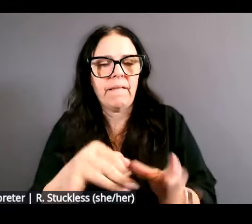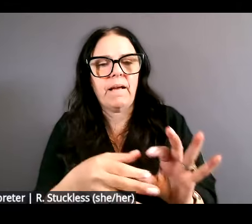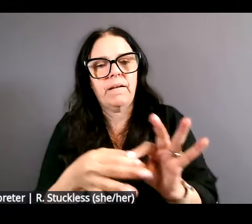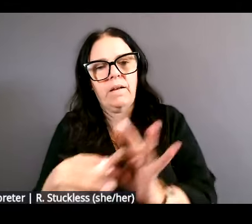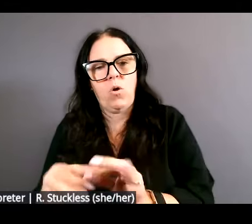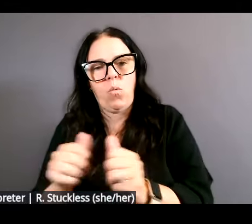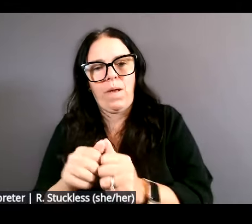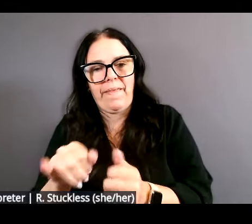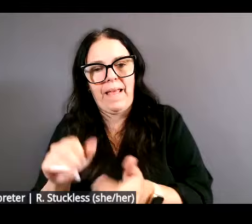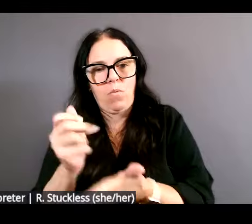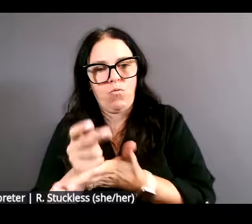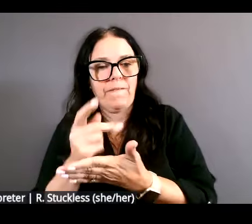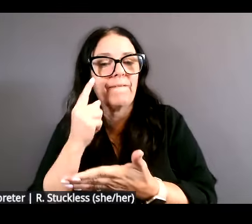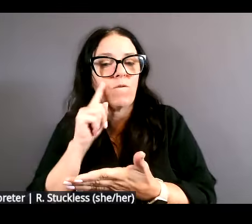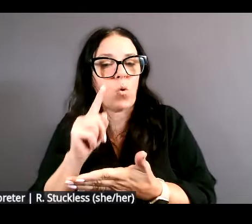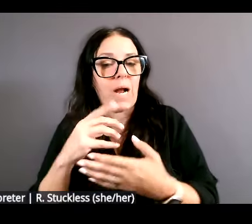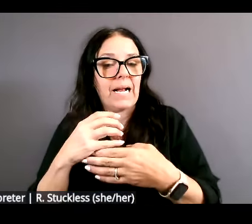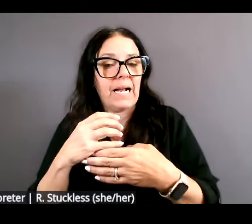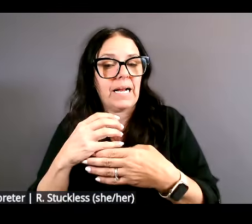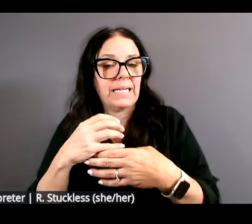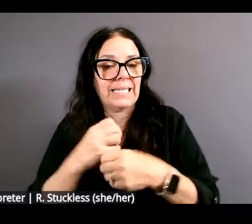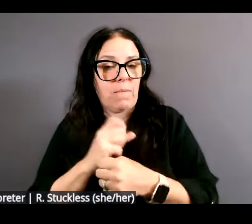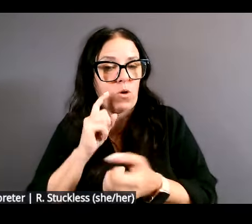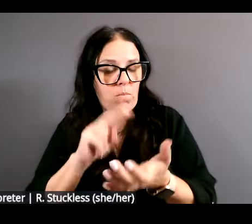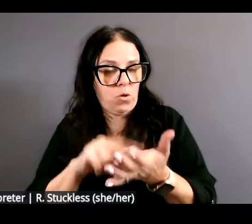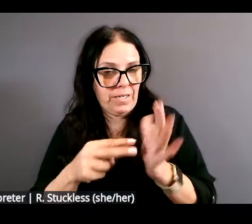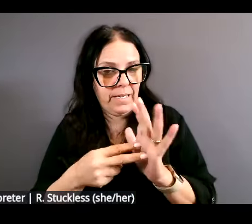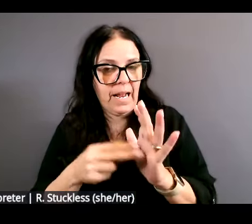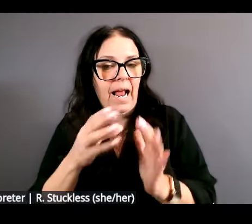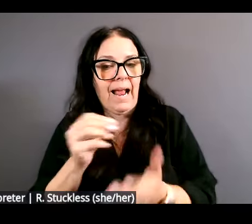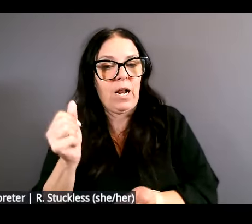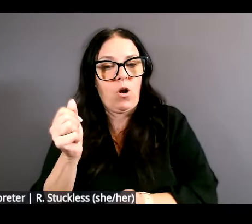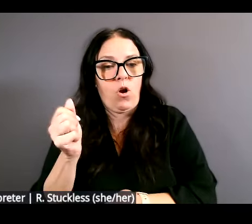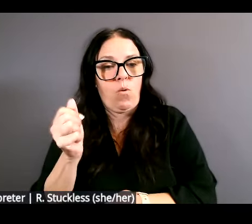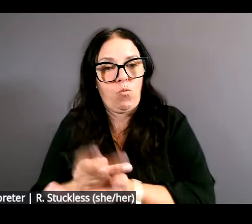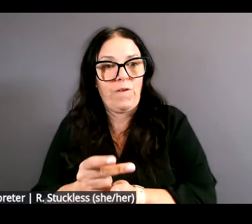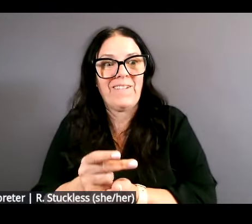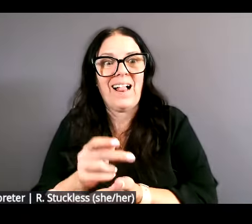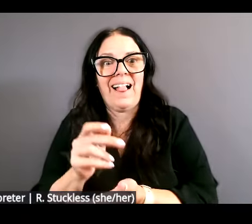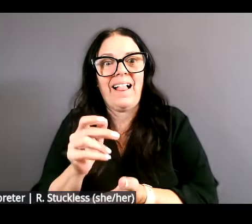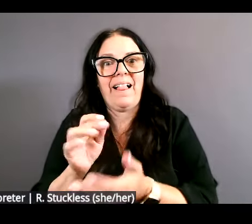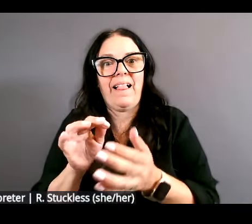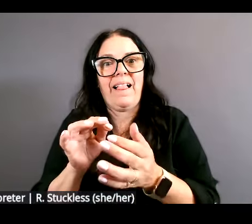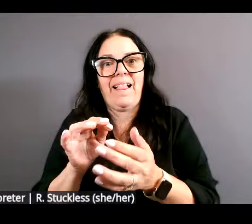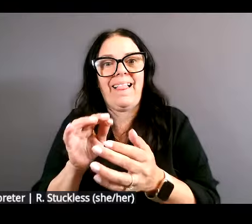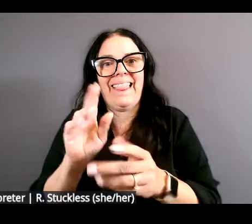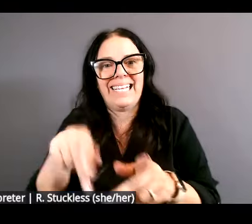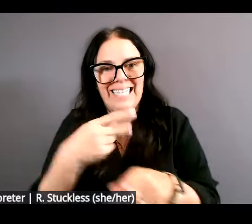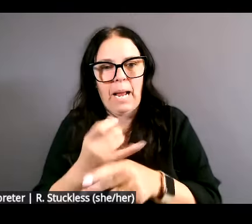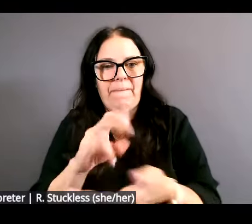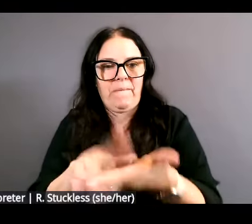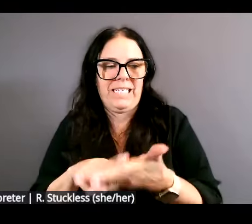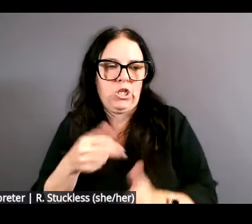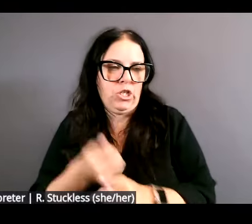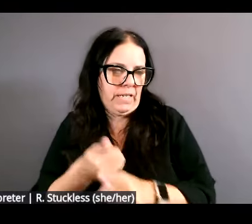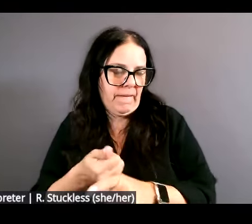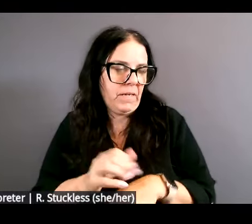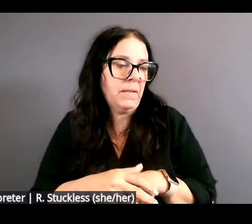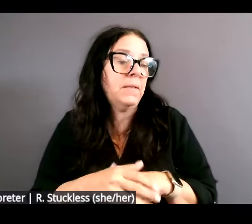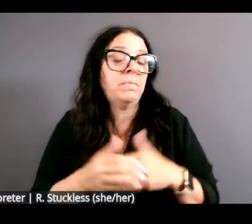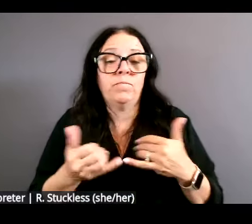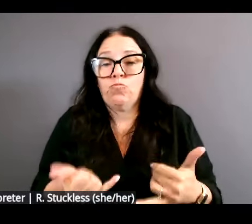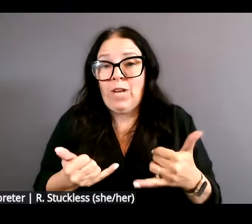summary purpose and the approval as to form of the petition itself. We currently are, when we receive